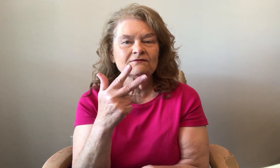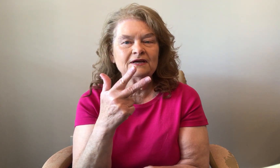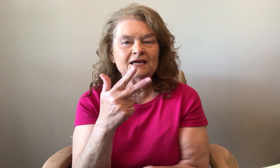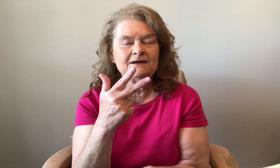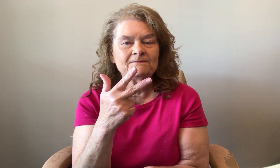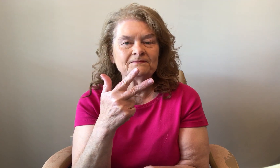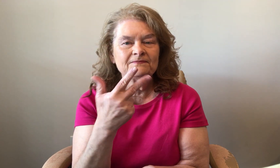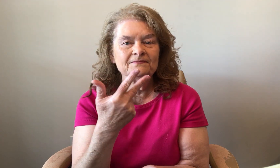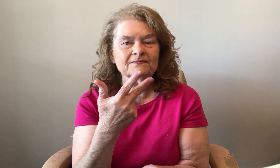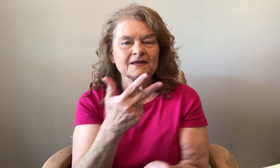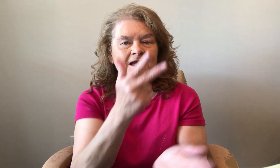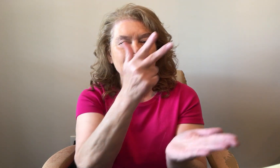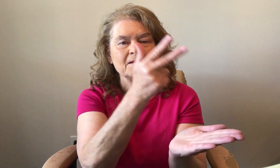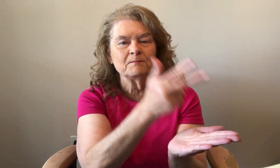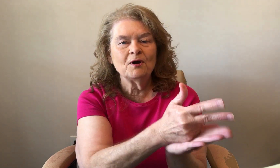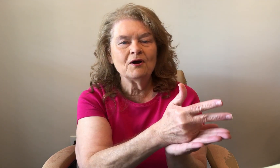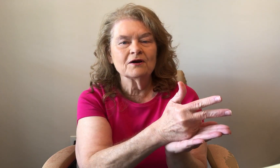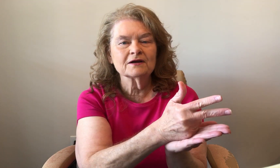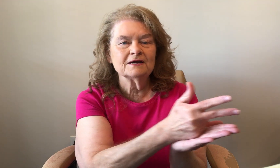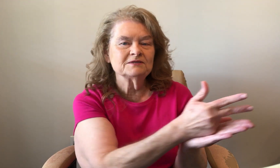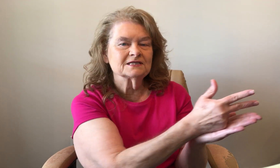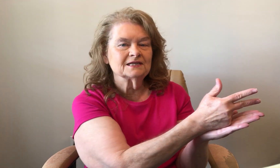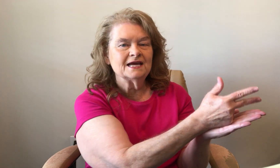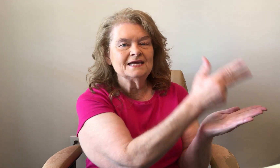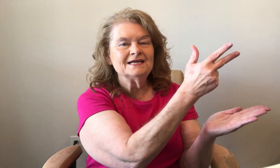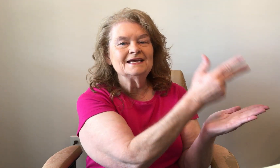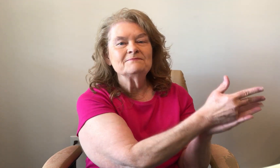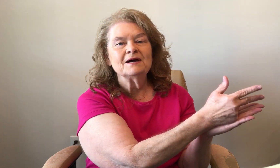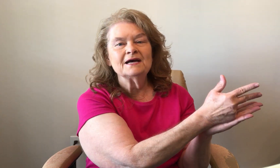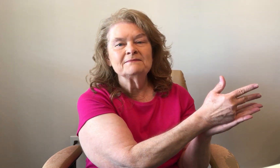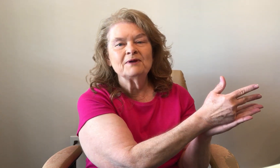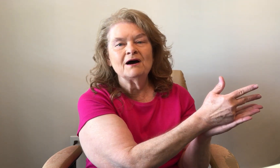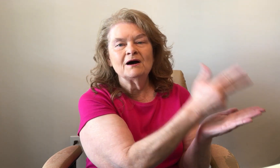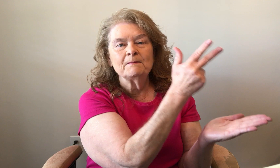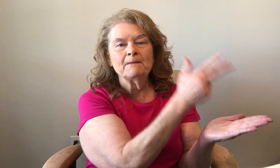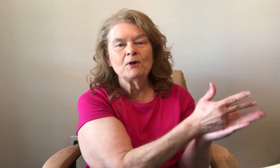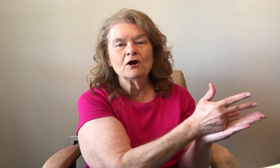3. Park. I'm just laying it in my palm. Park.